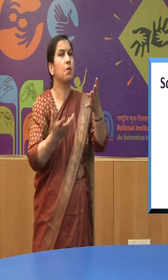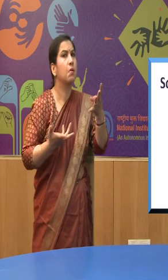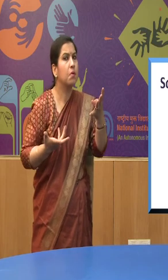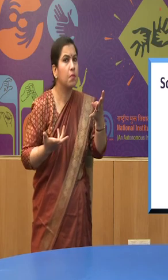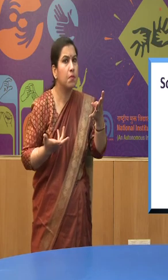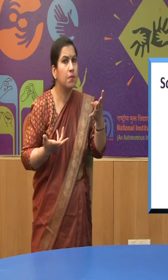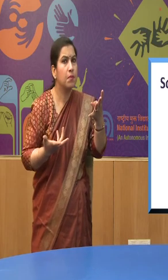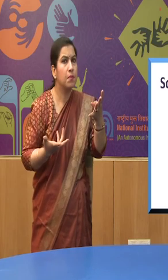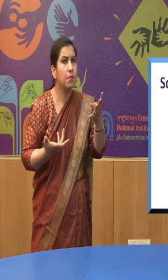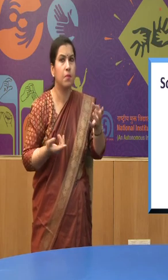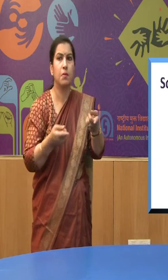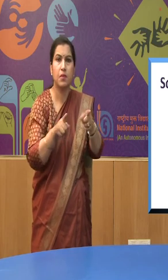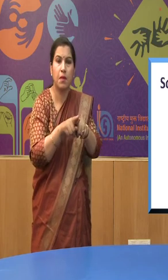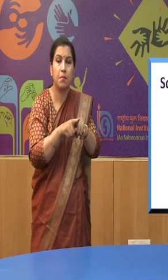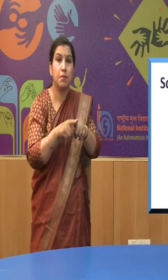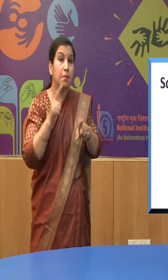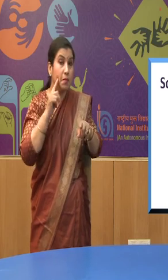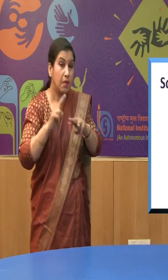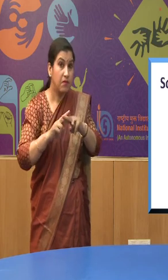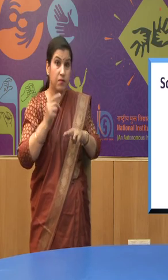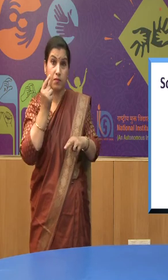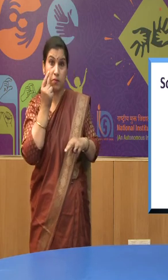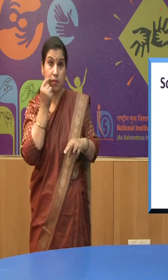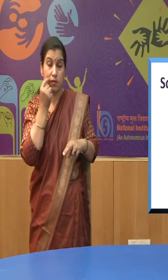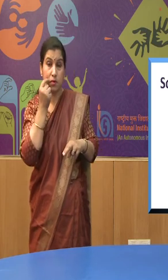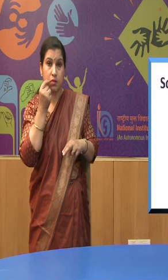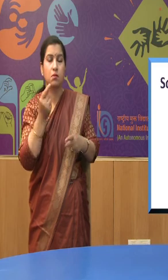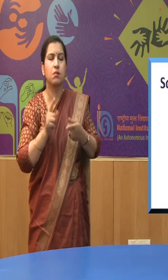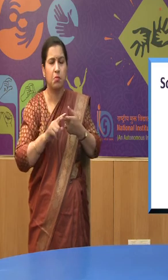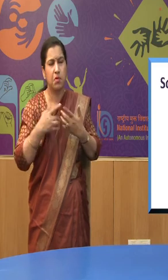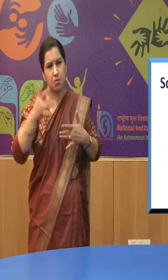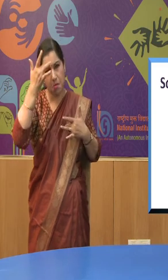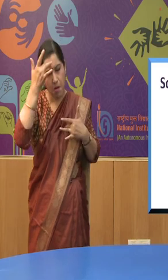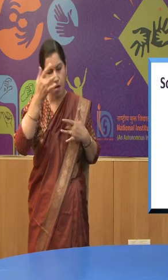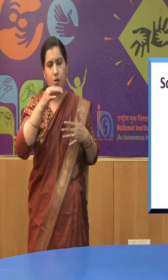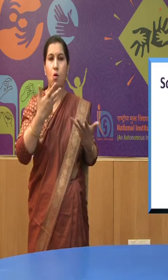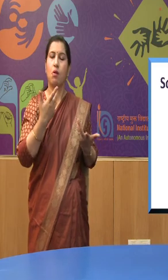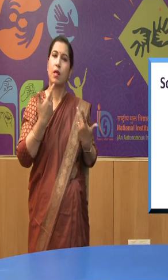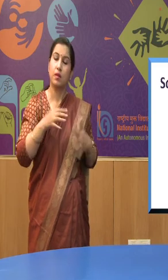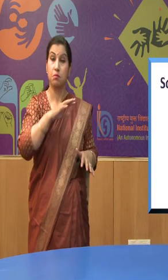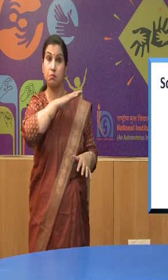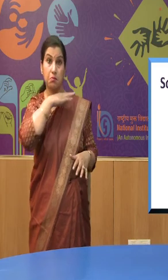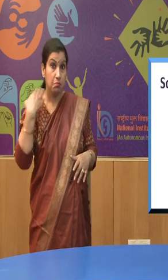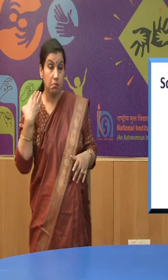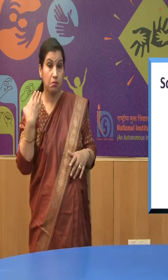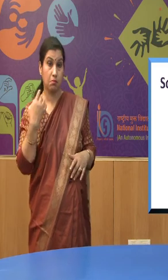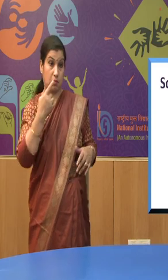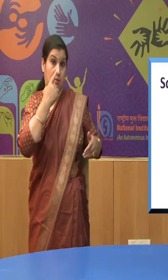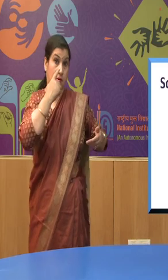This is the burning of widow along her dead husband.